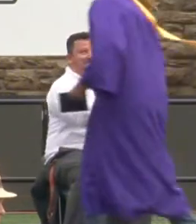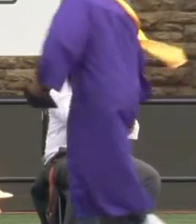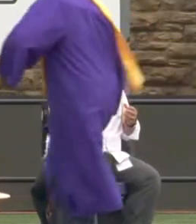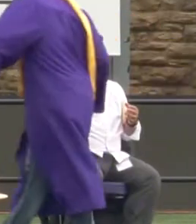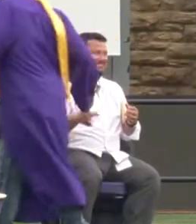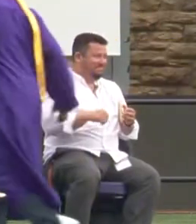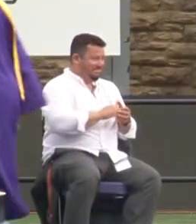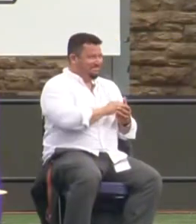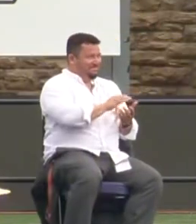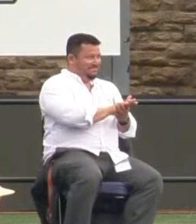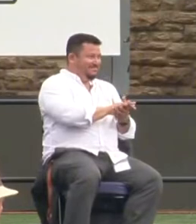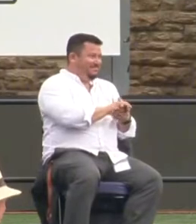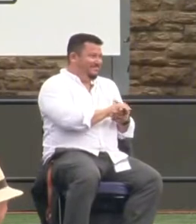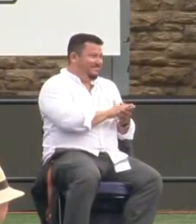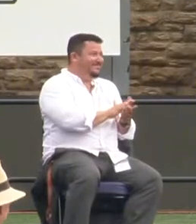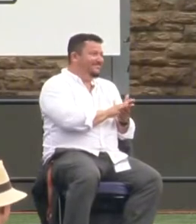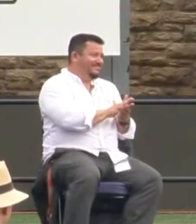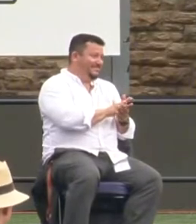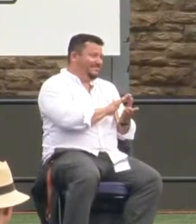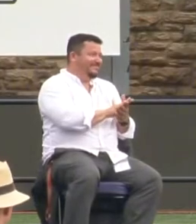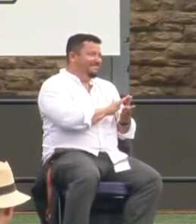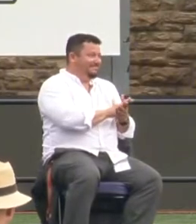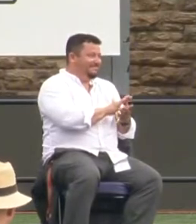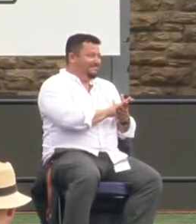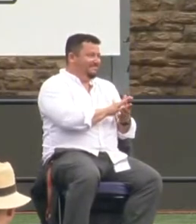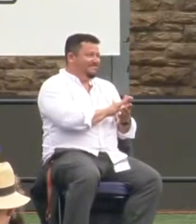Taylor Coles.